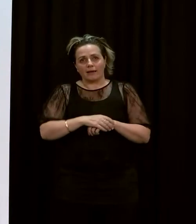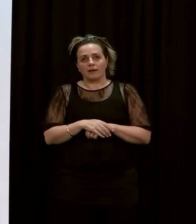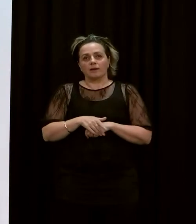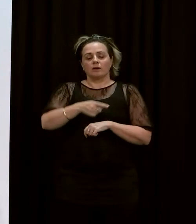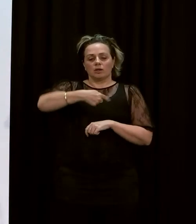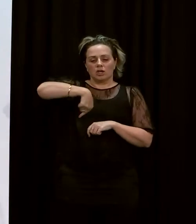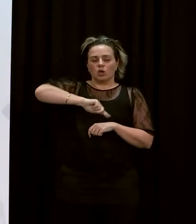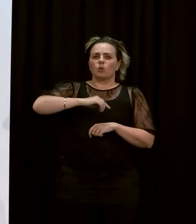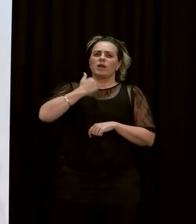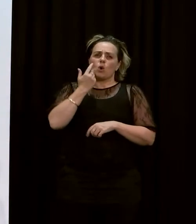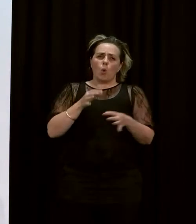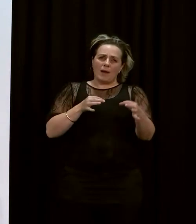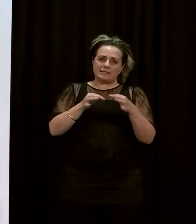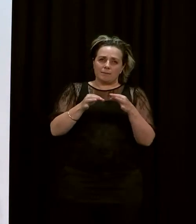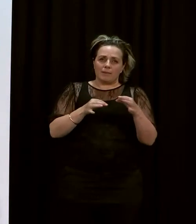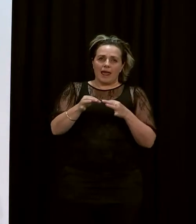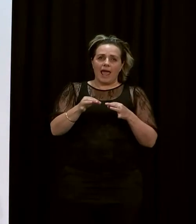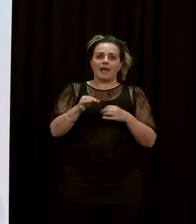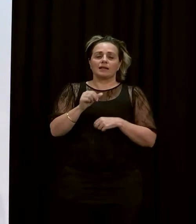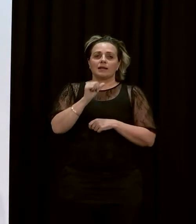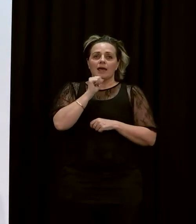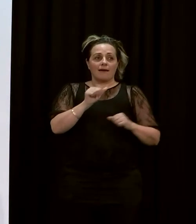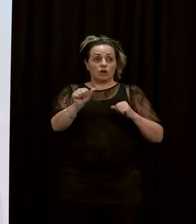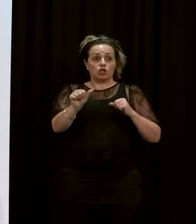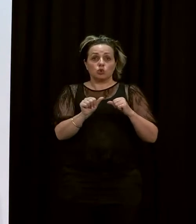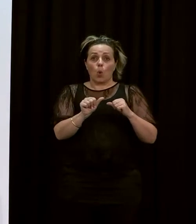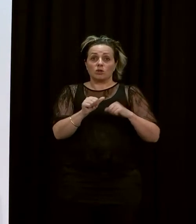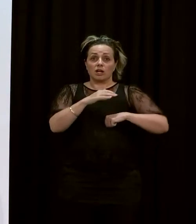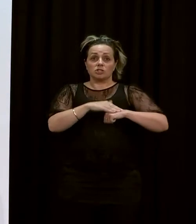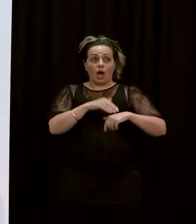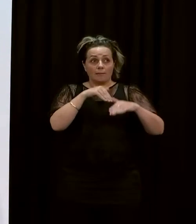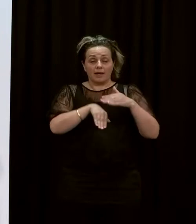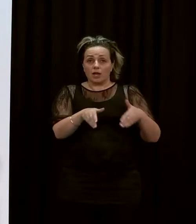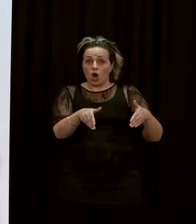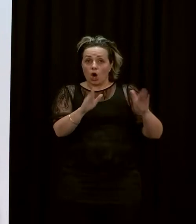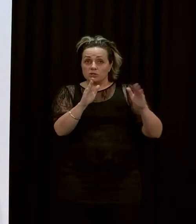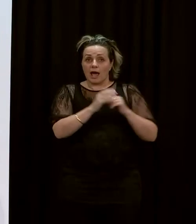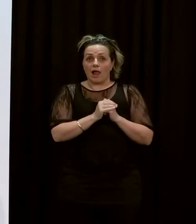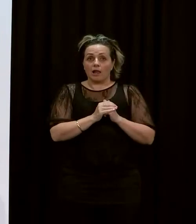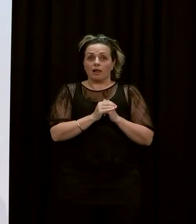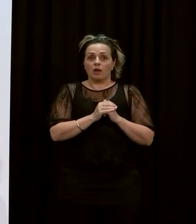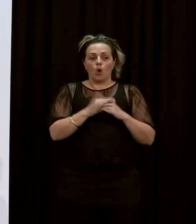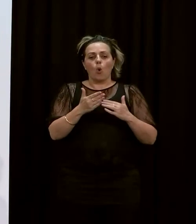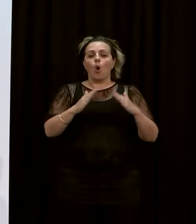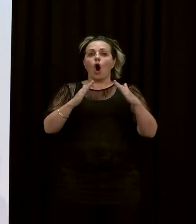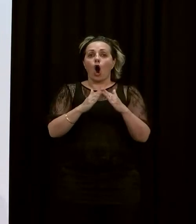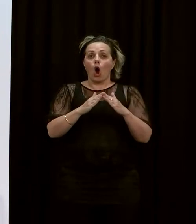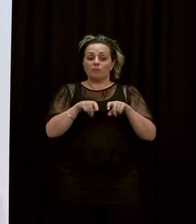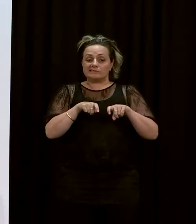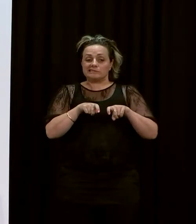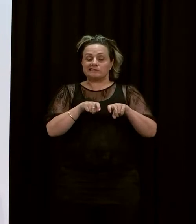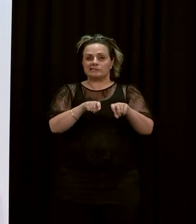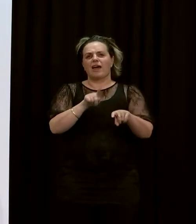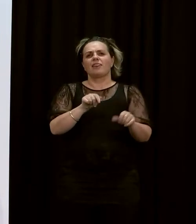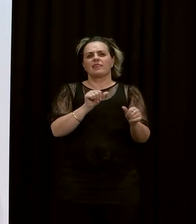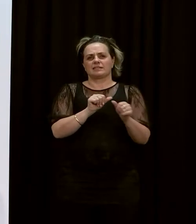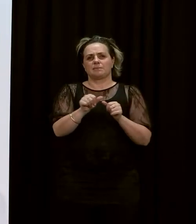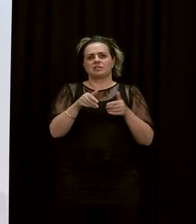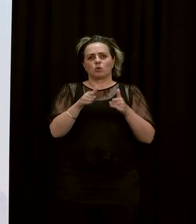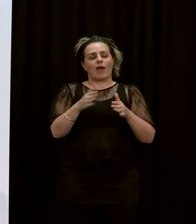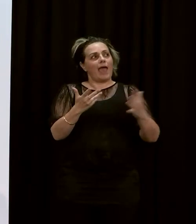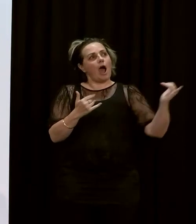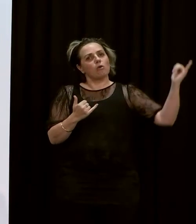Zealand work that shortened stays and home isolation were and are part of our future plan for reconnecting New Zealand to the